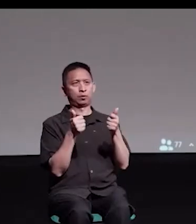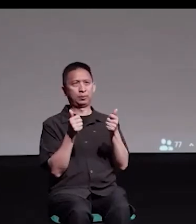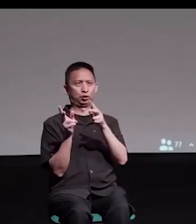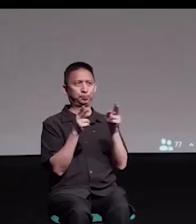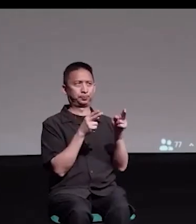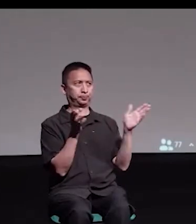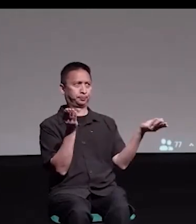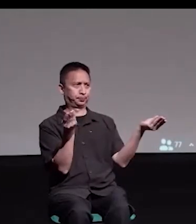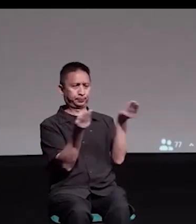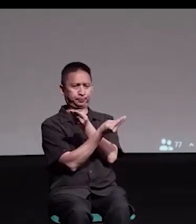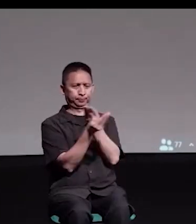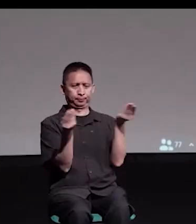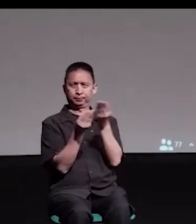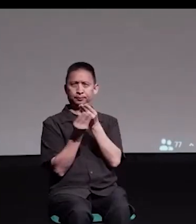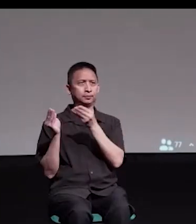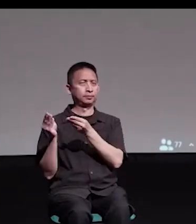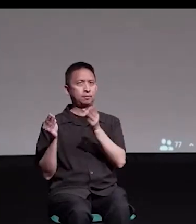You know, the old adage of